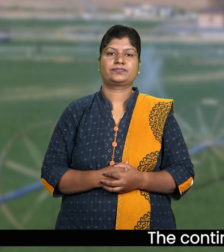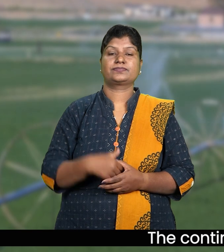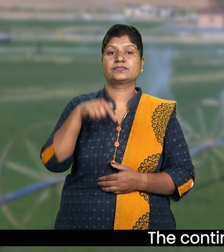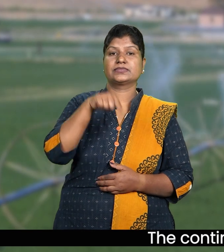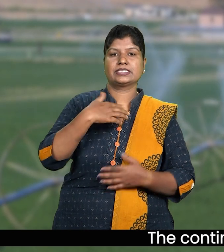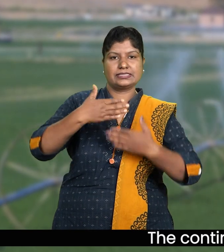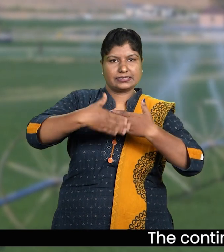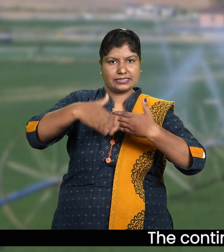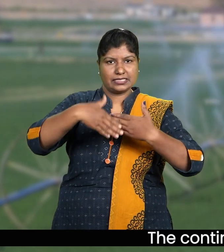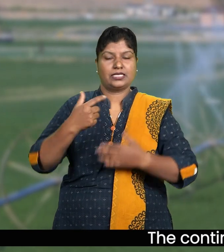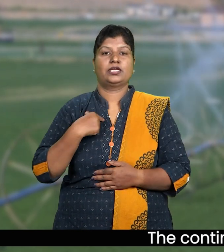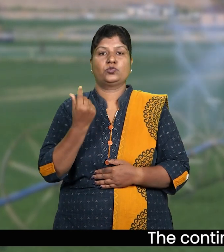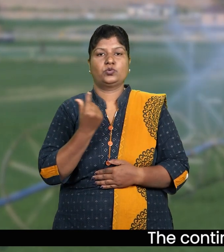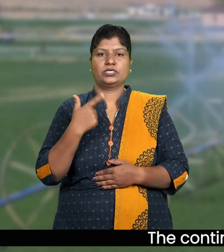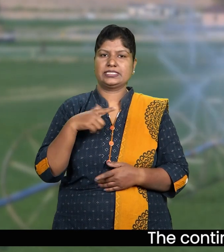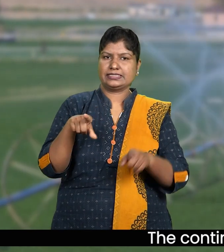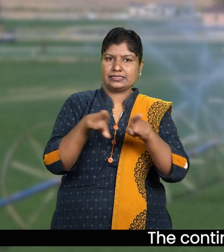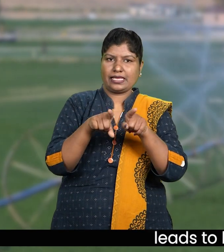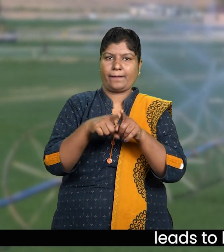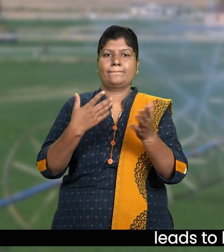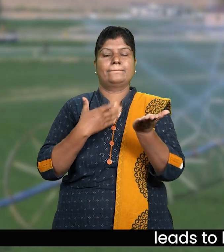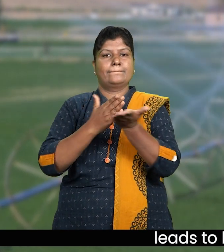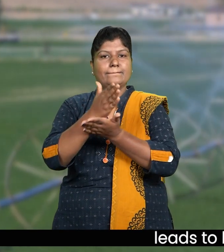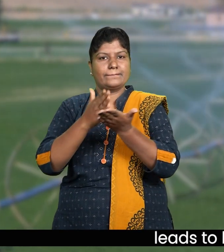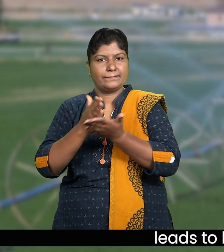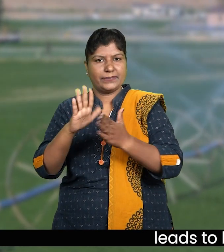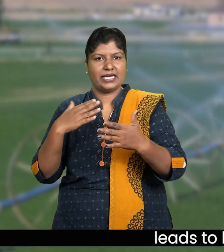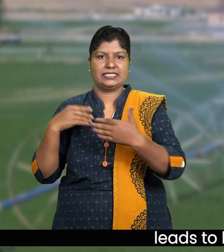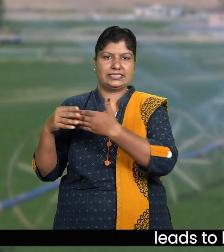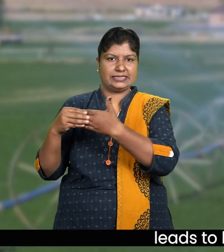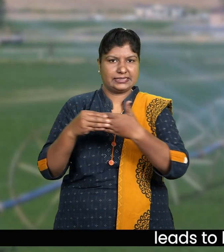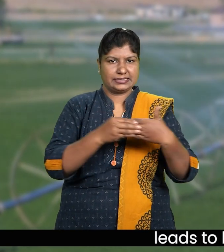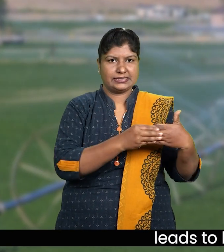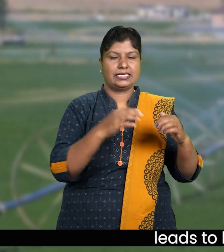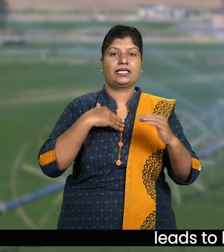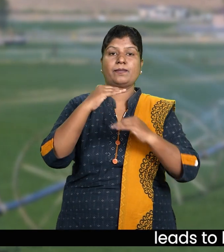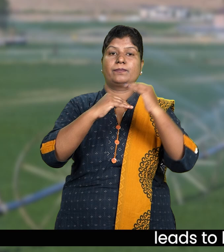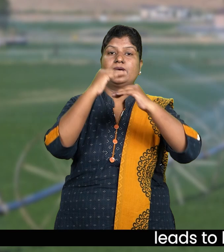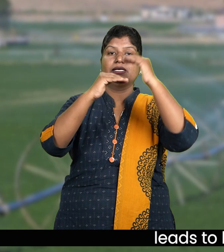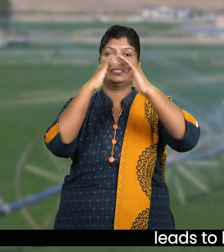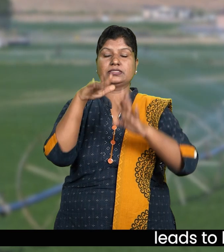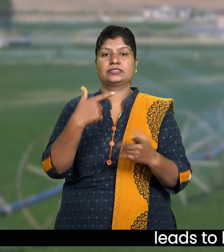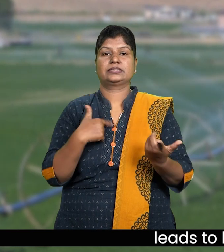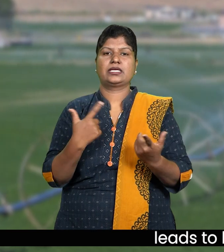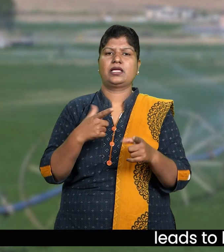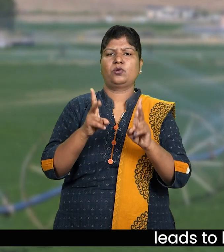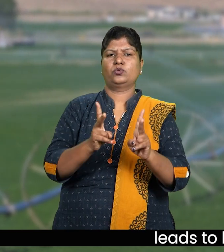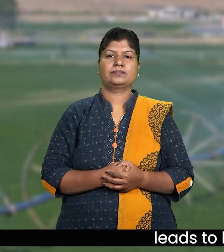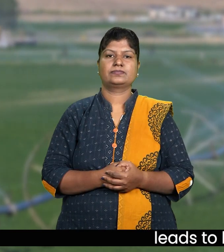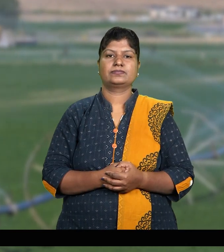The continuous use of the same method leads to building up of tolerant species.